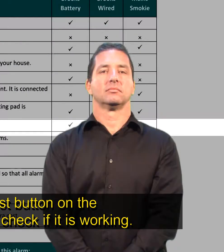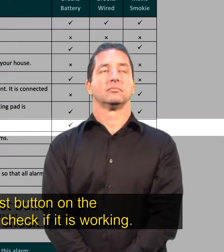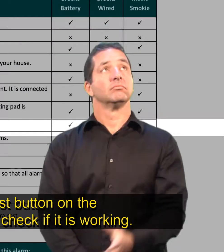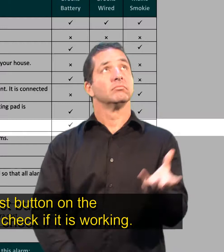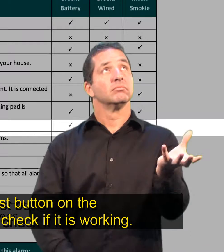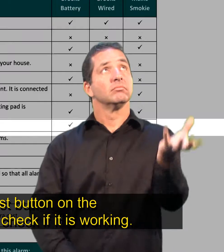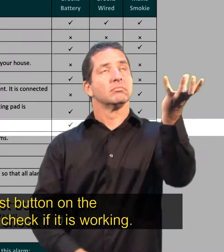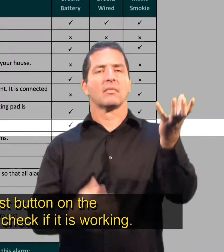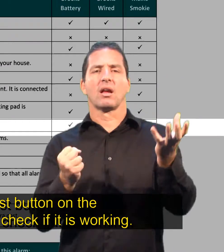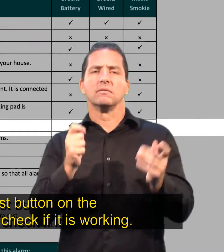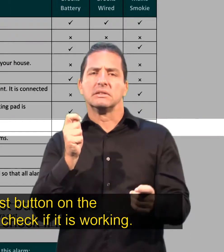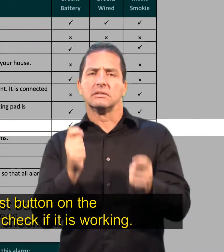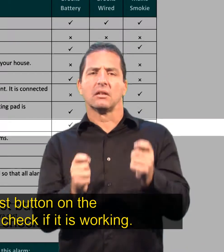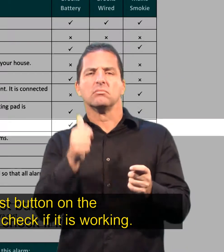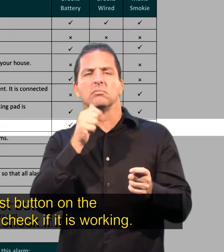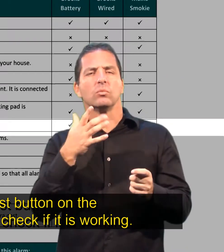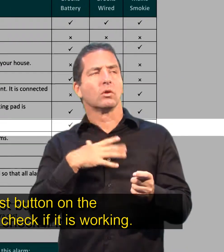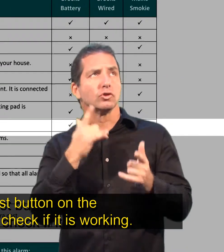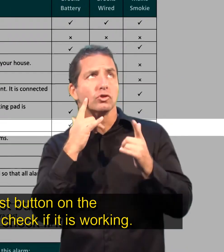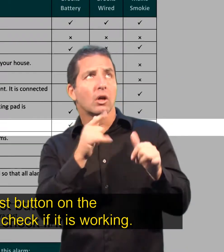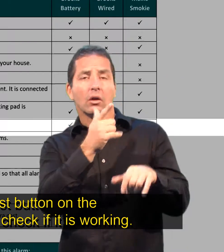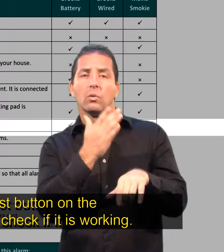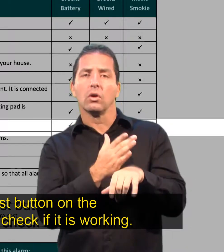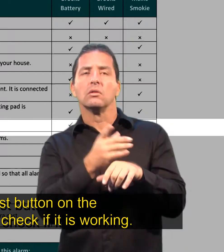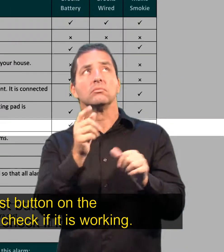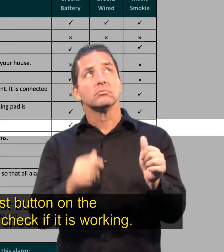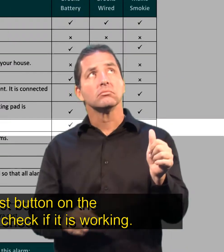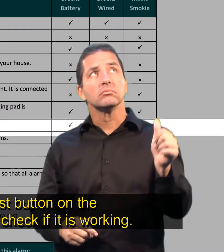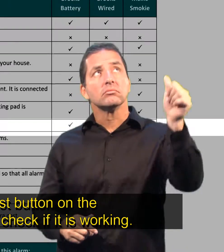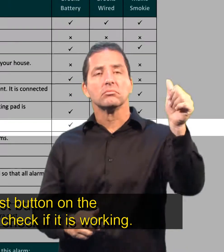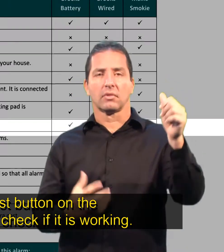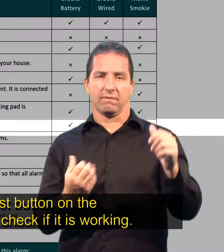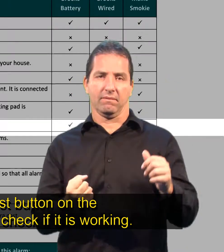There is a test button on the smoke detector to check if it is working.